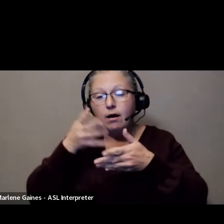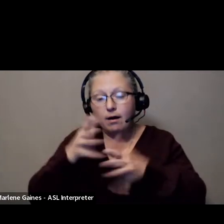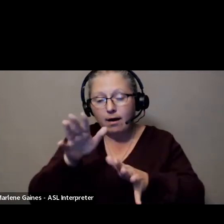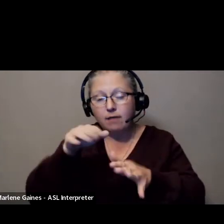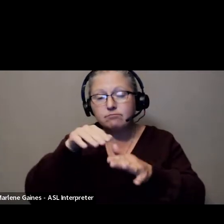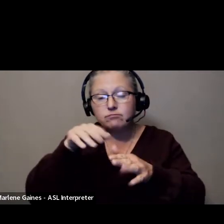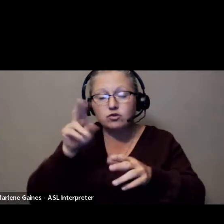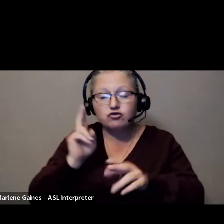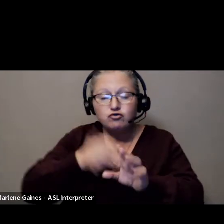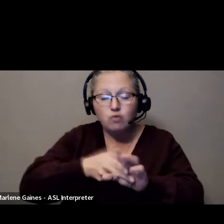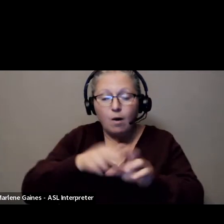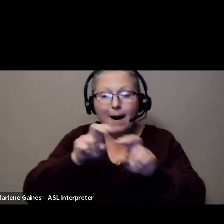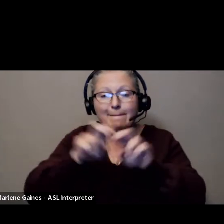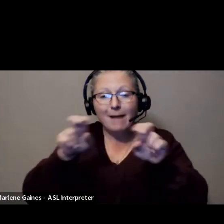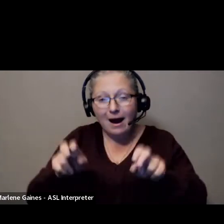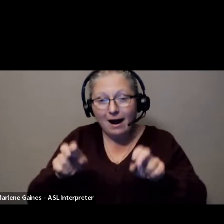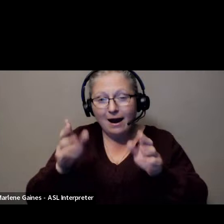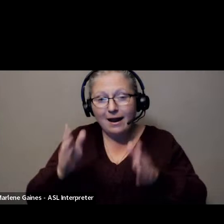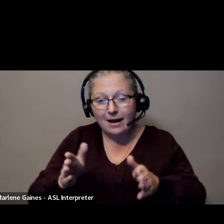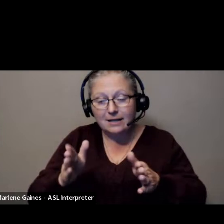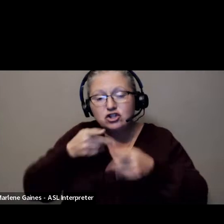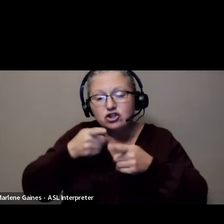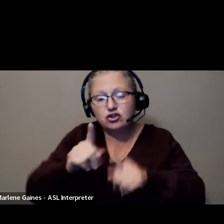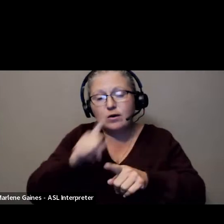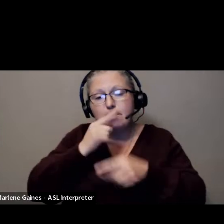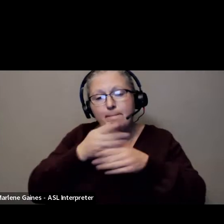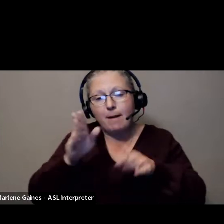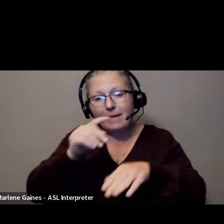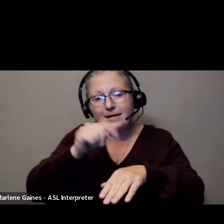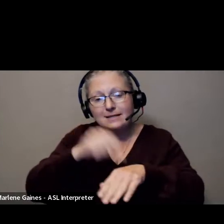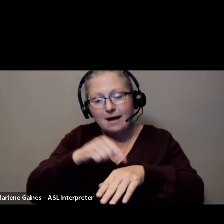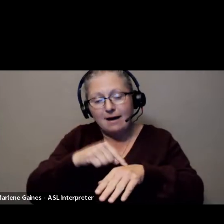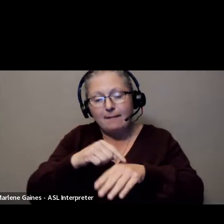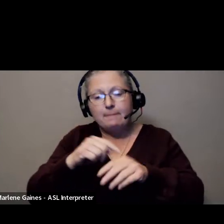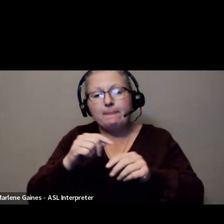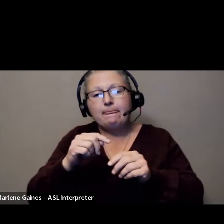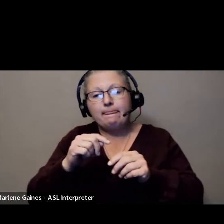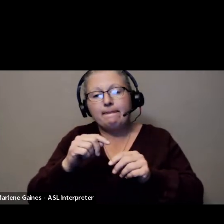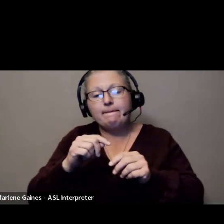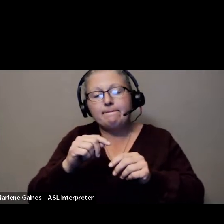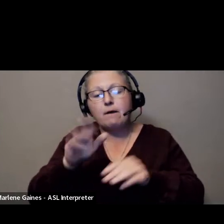a panelist during your public comment period. The board president